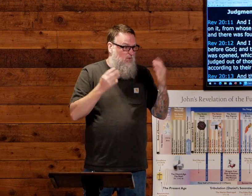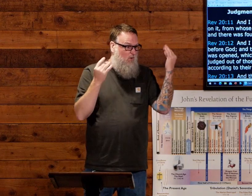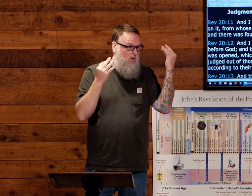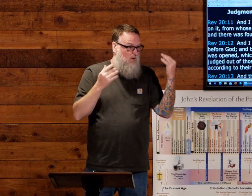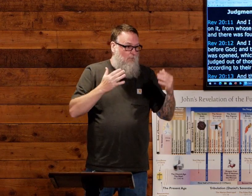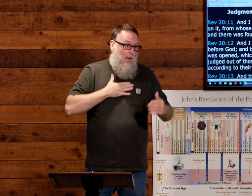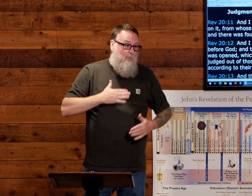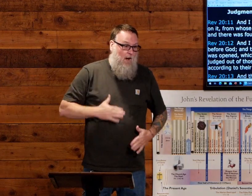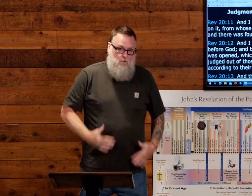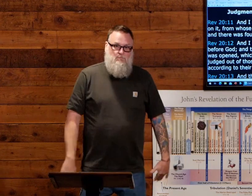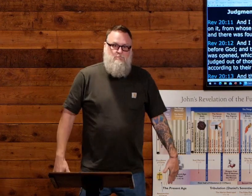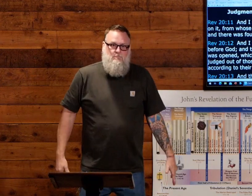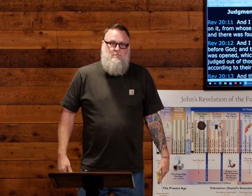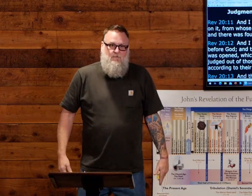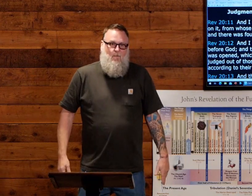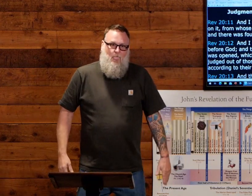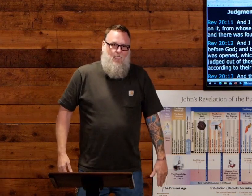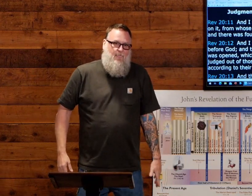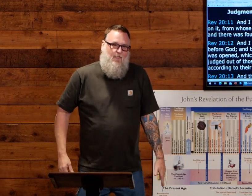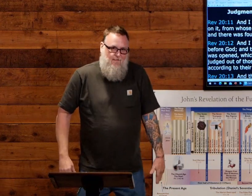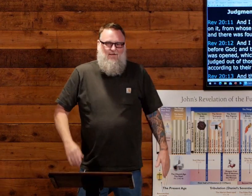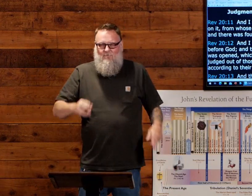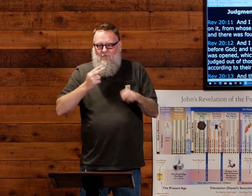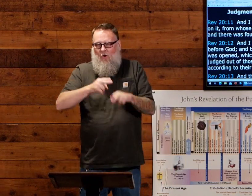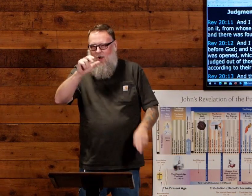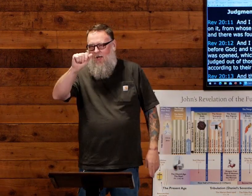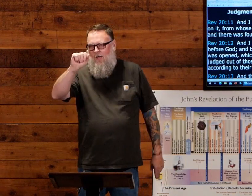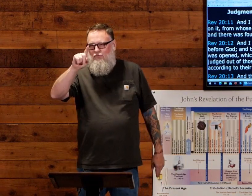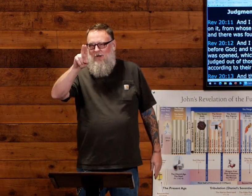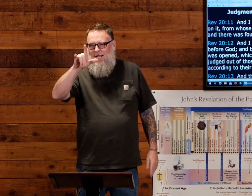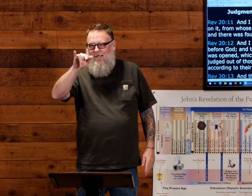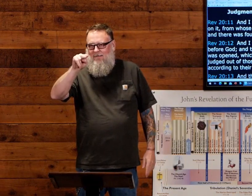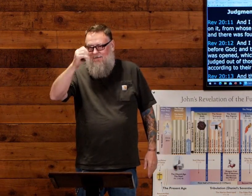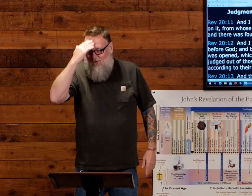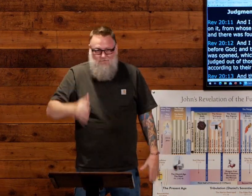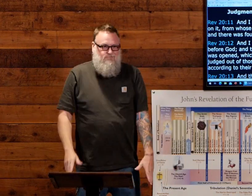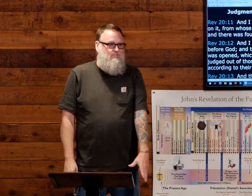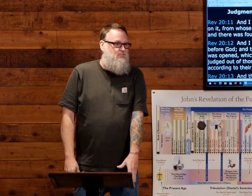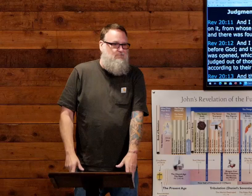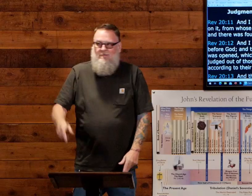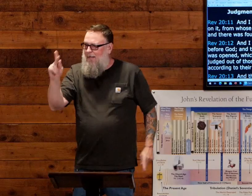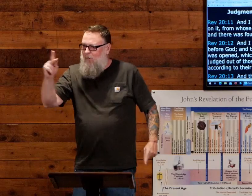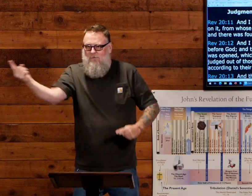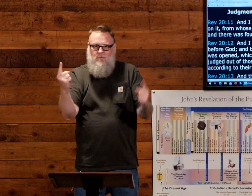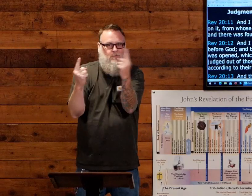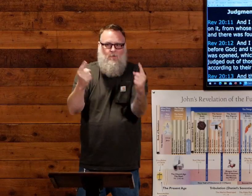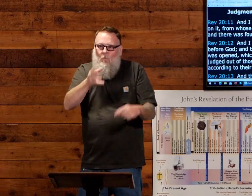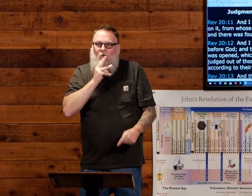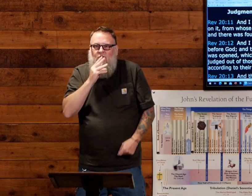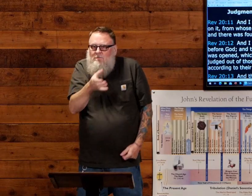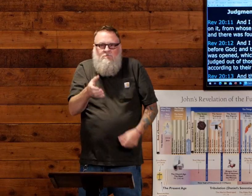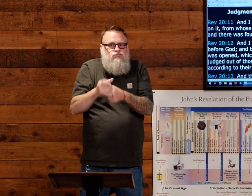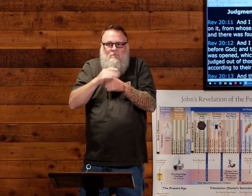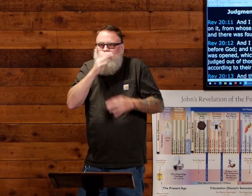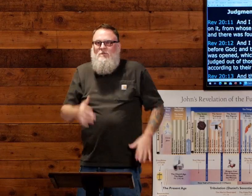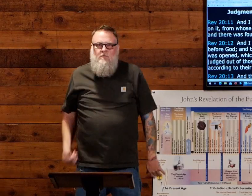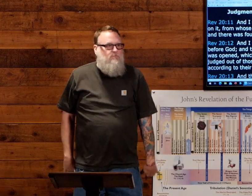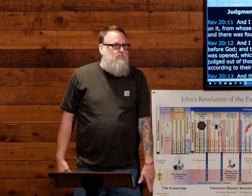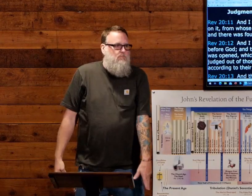That was my first thought. My body was shaking. The adrenaline rush had happened. People were coming, trying to give me